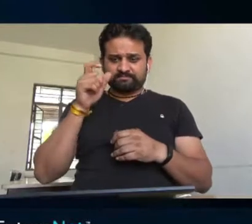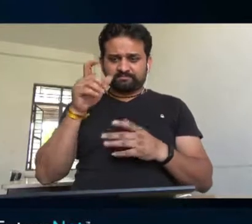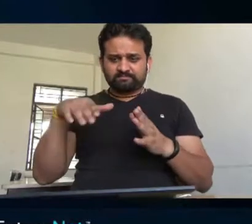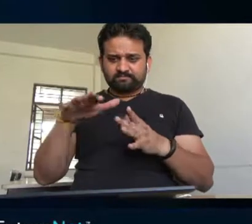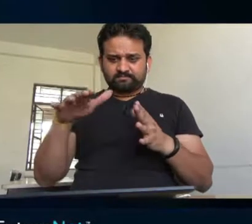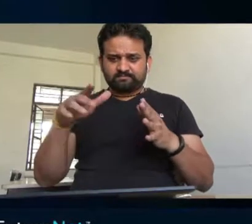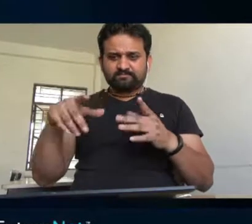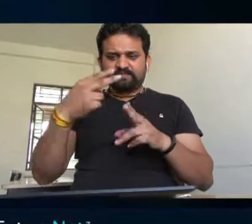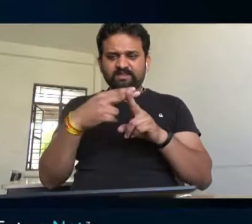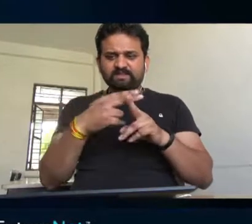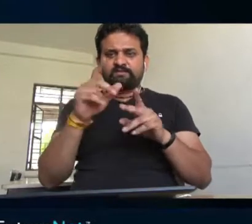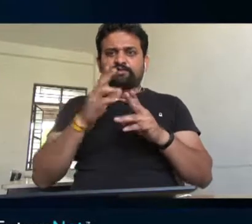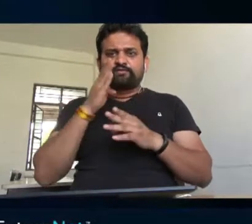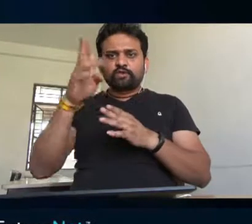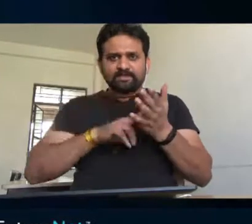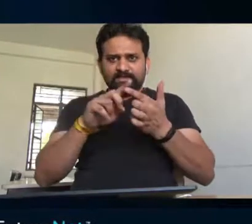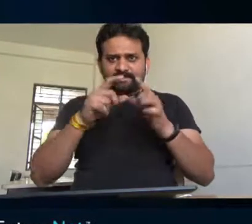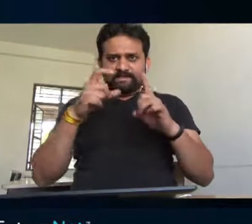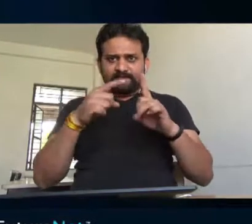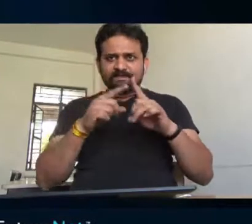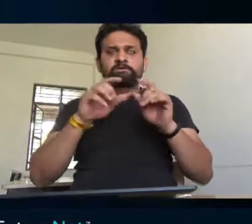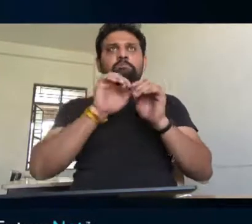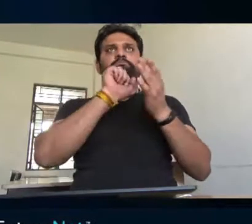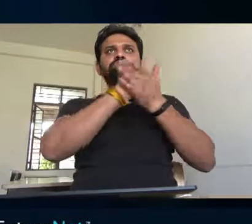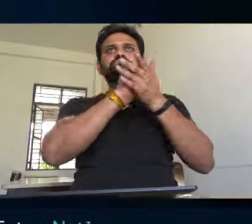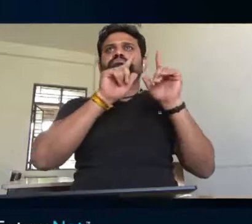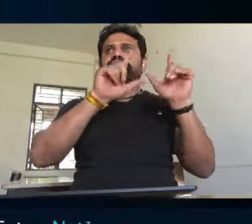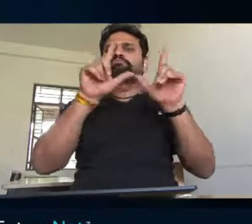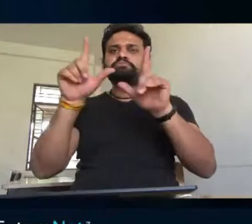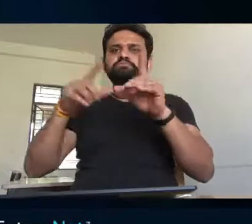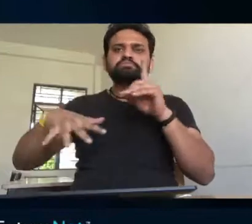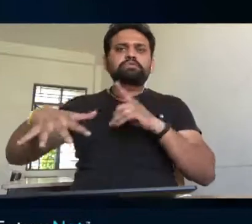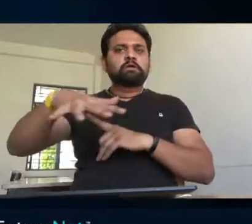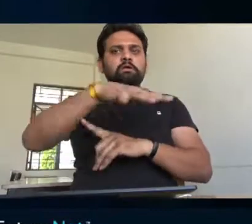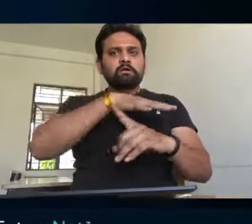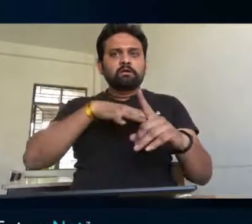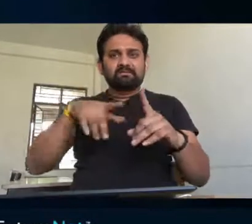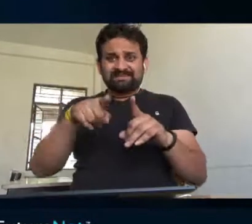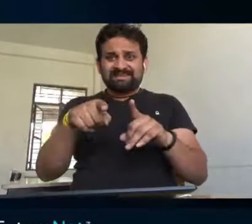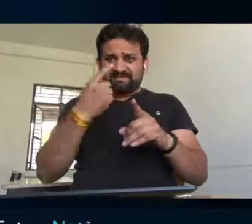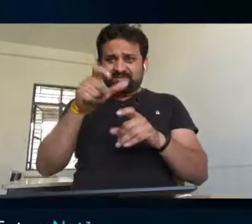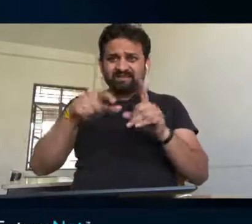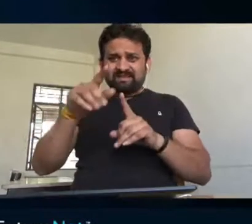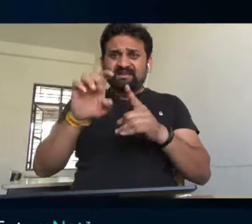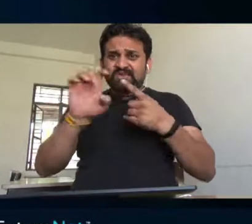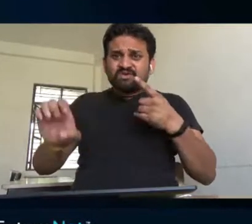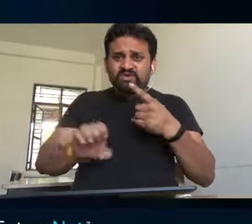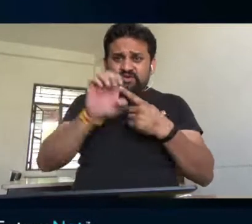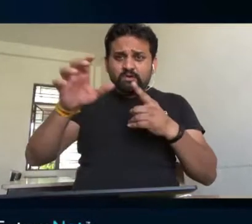Stephan. I had an interview with him. Yes. We also had an interview with him. Yes. And you know, when